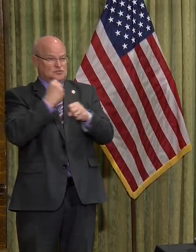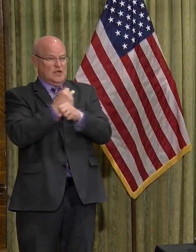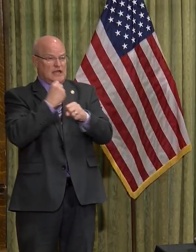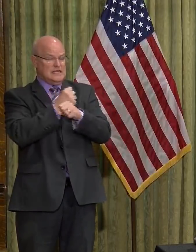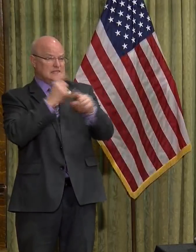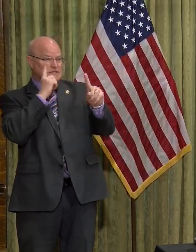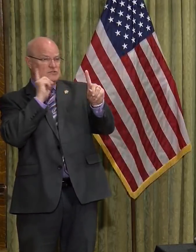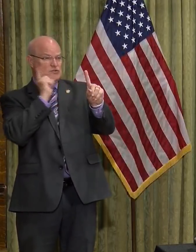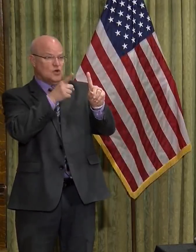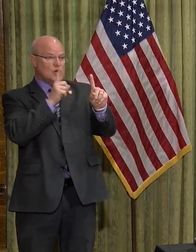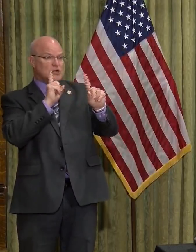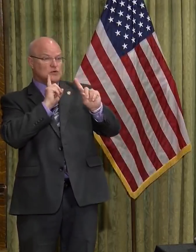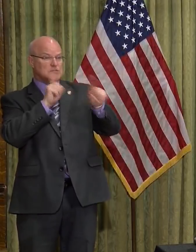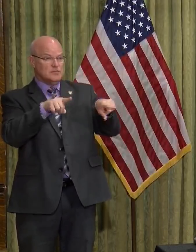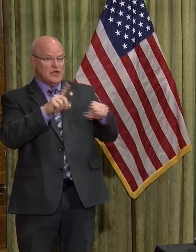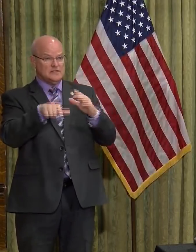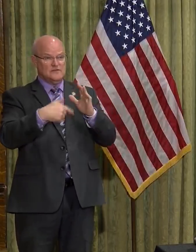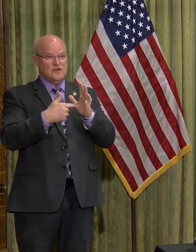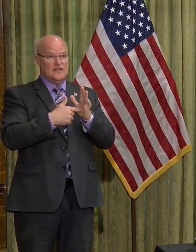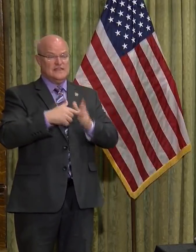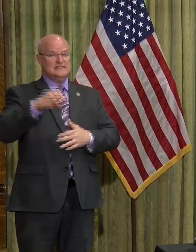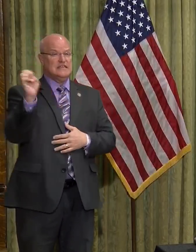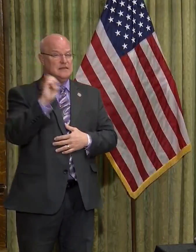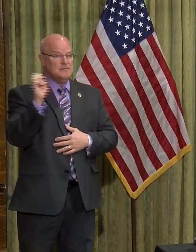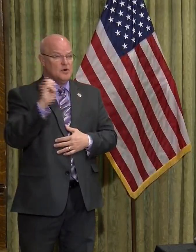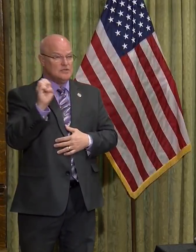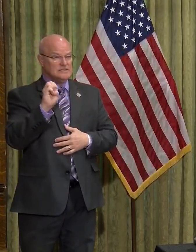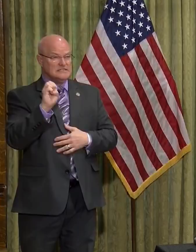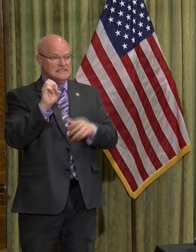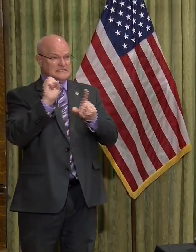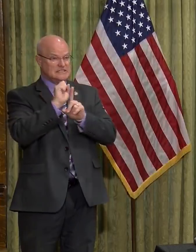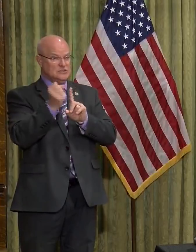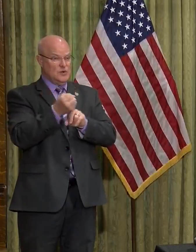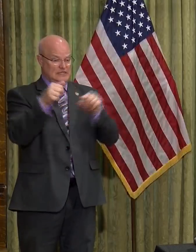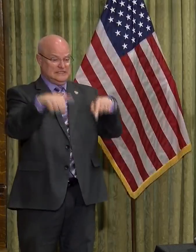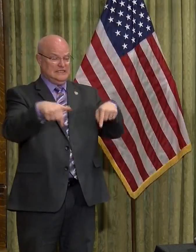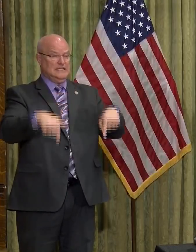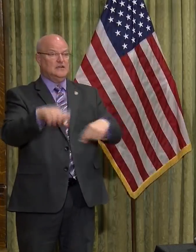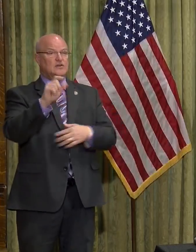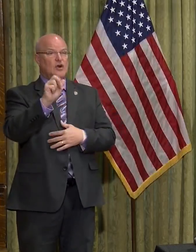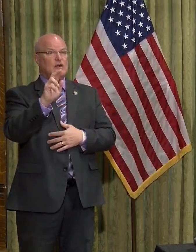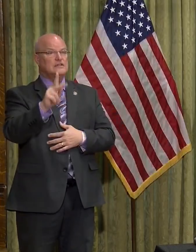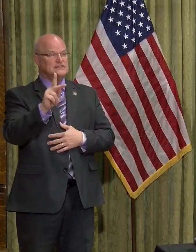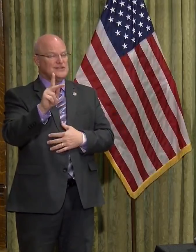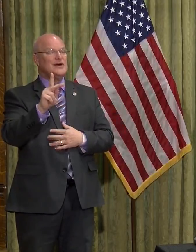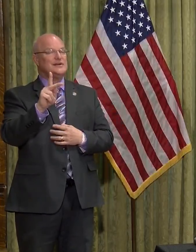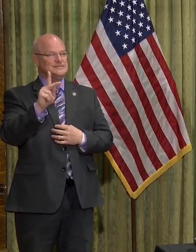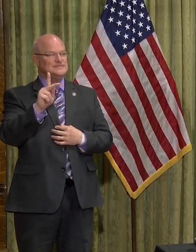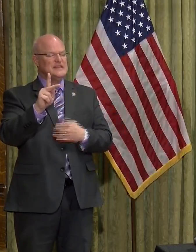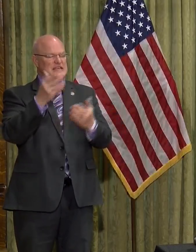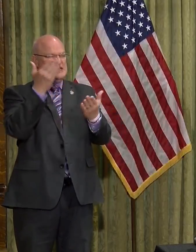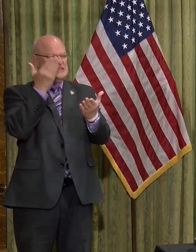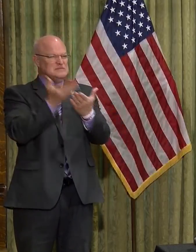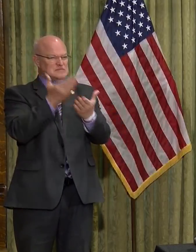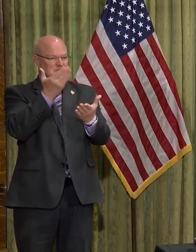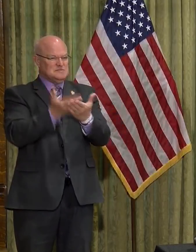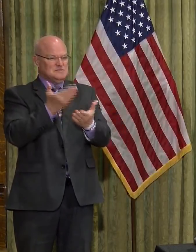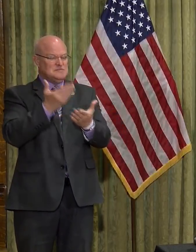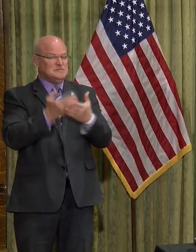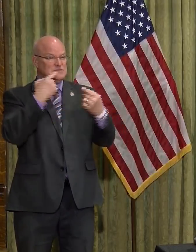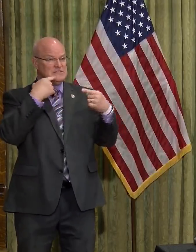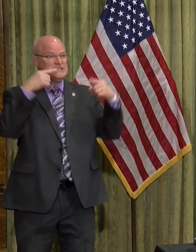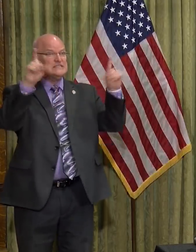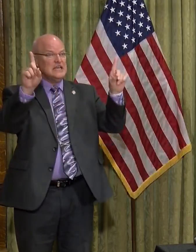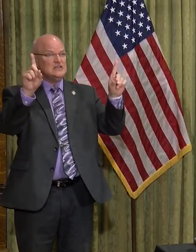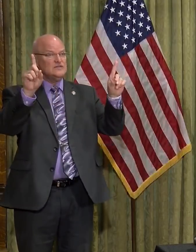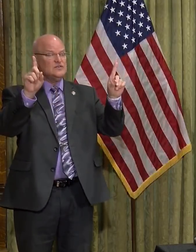targeted response to this emergency virus situation in Arkansas is proven to be successful